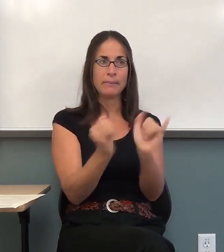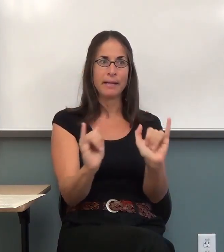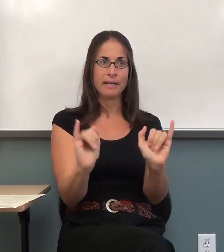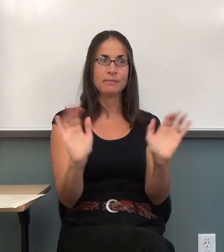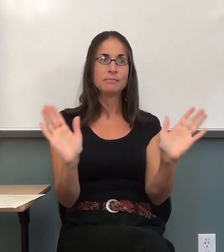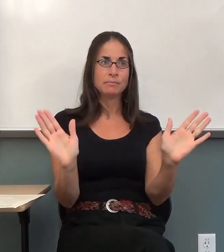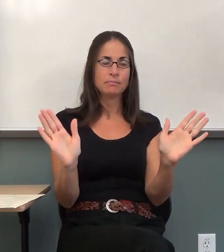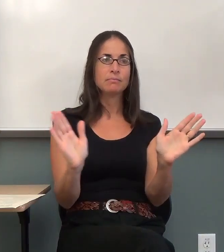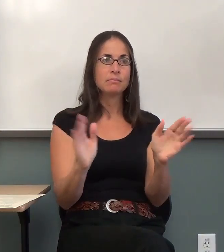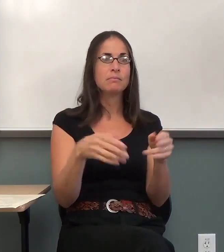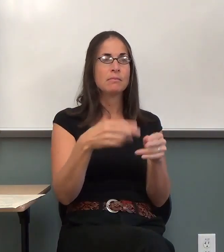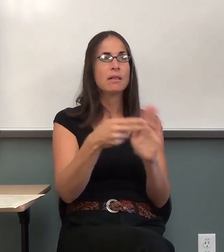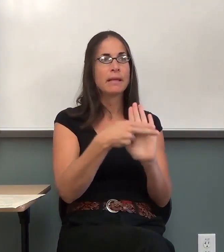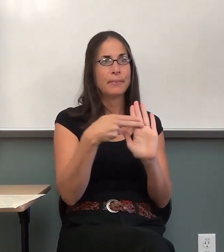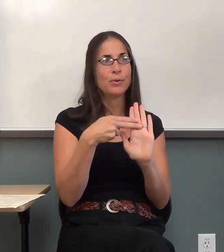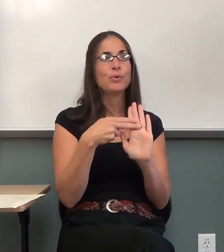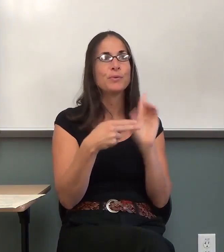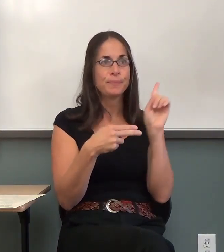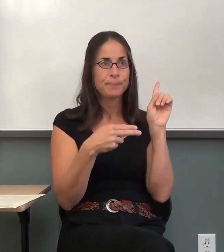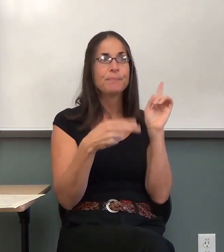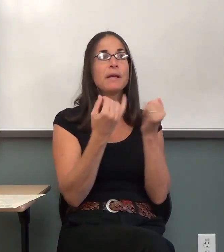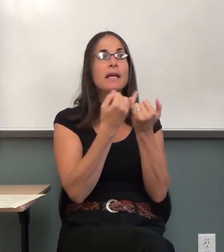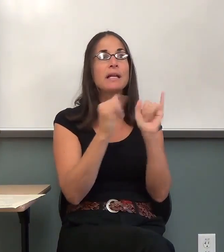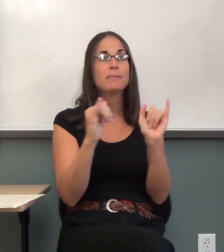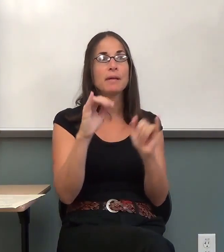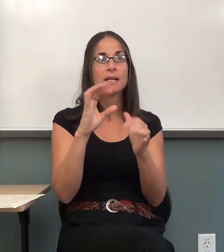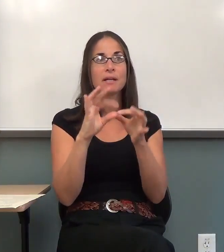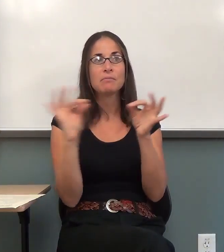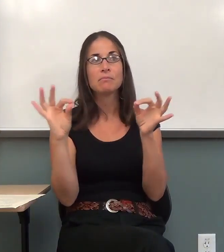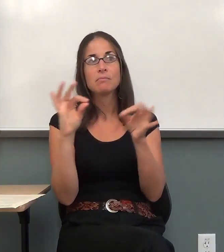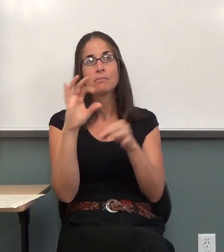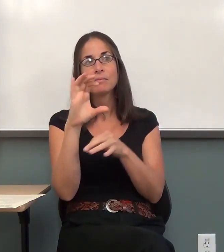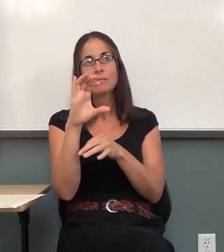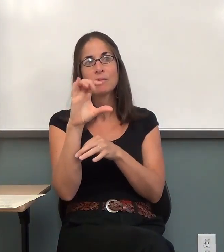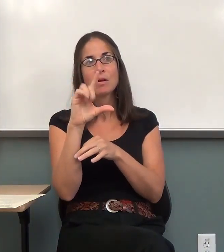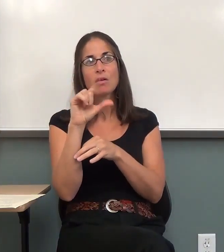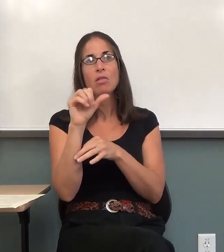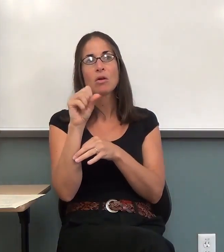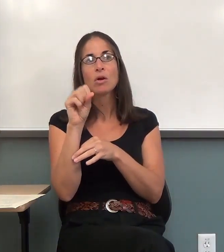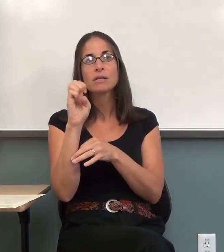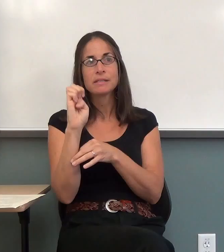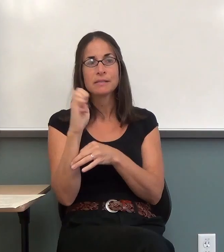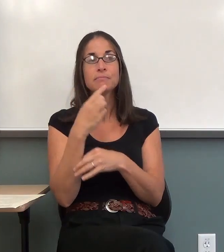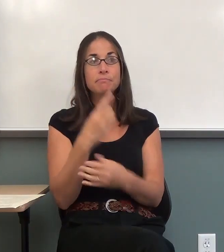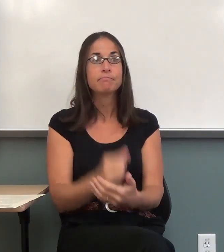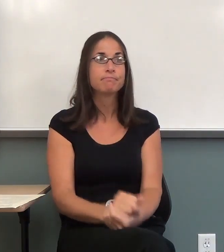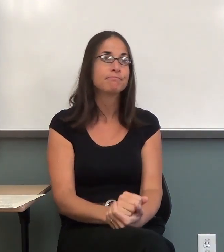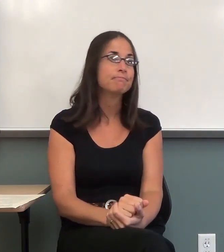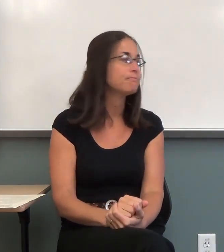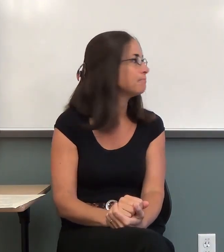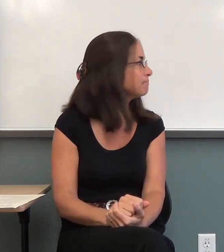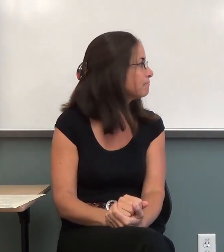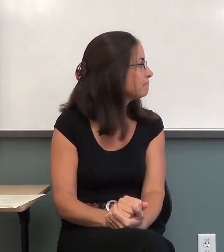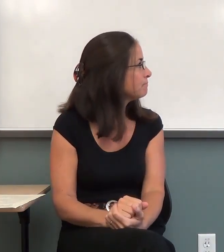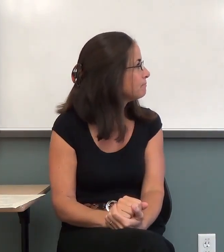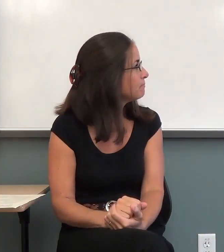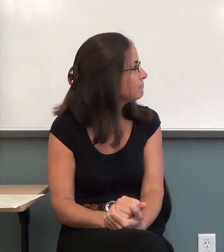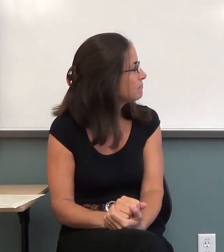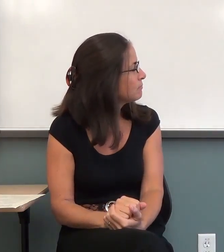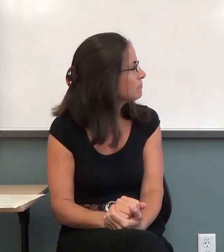we call that an independent clause, okay? Let's go back to what we've learned here. Let me find my eraser.